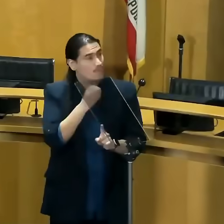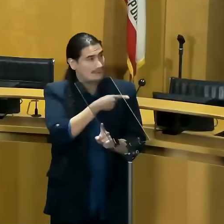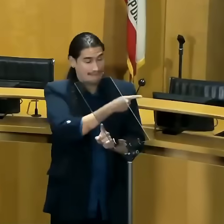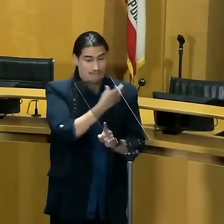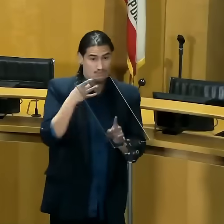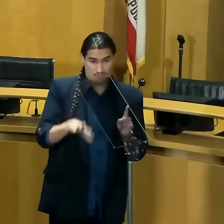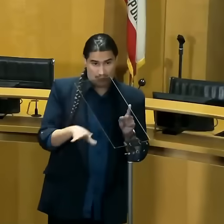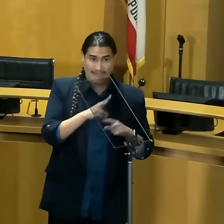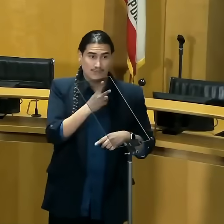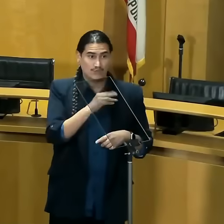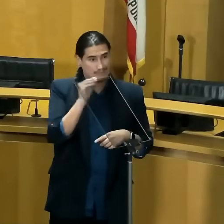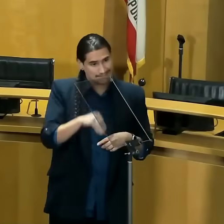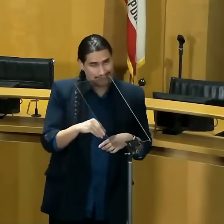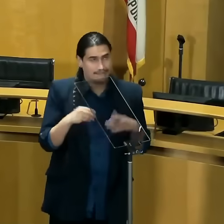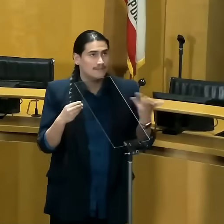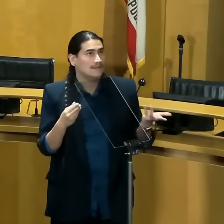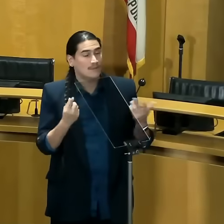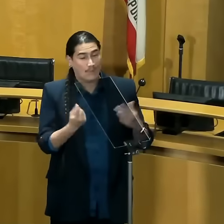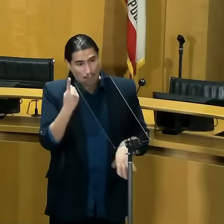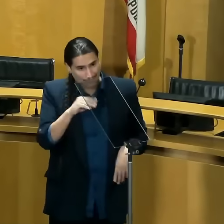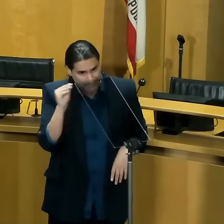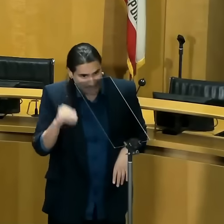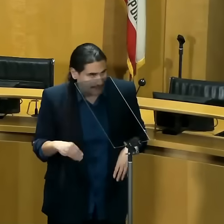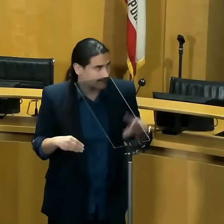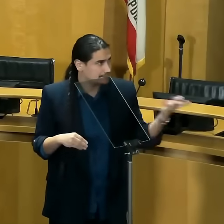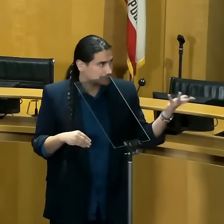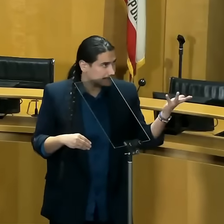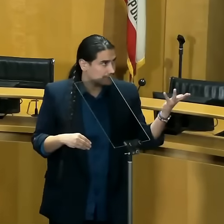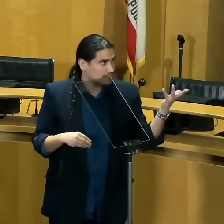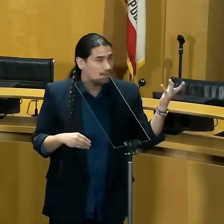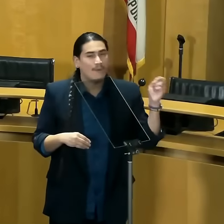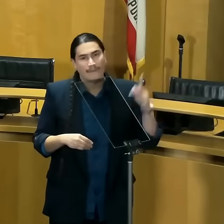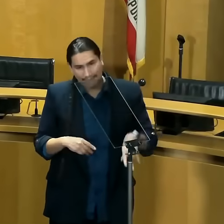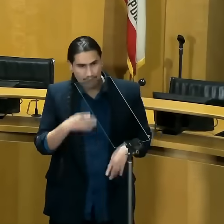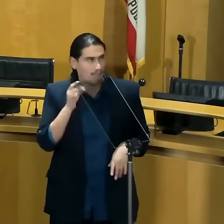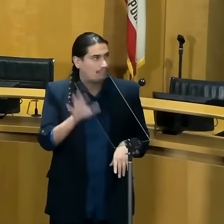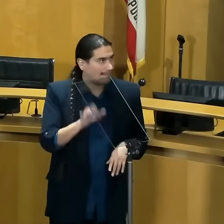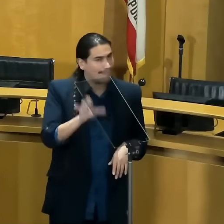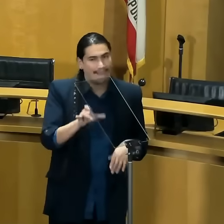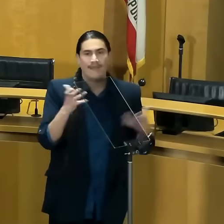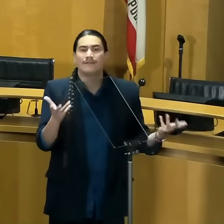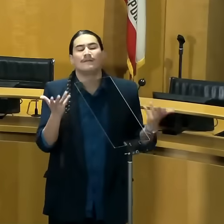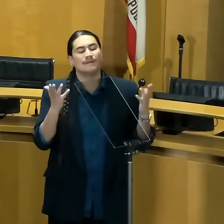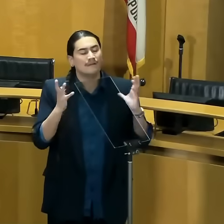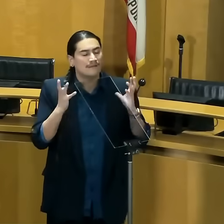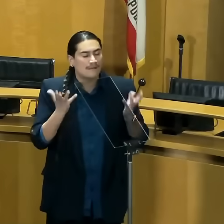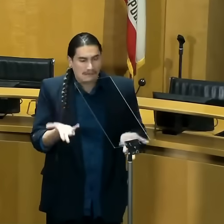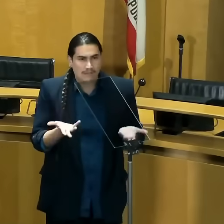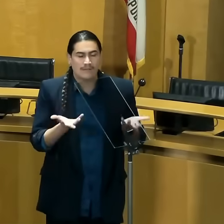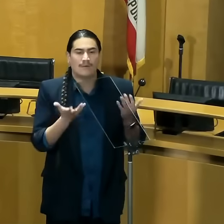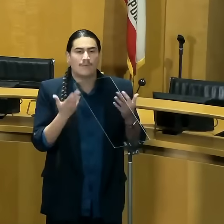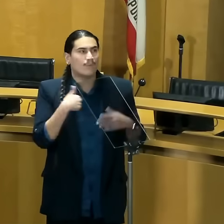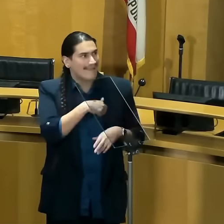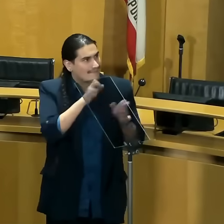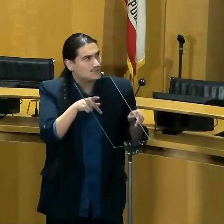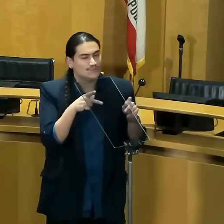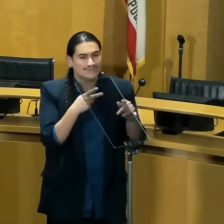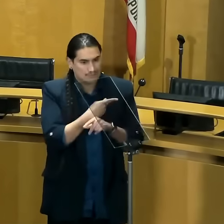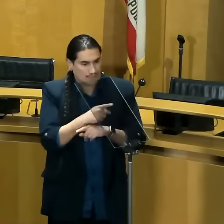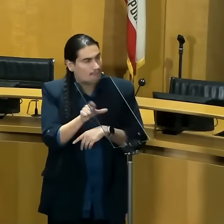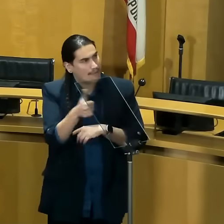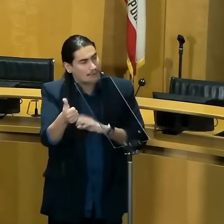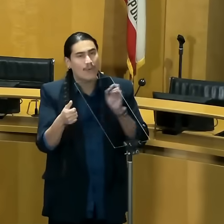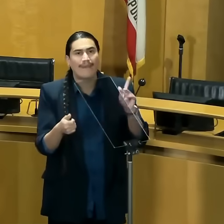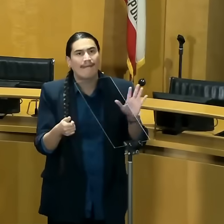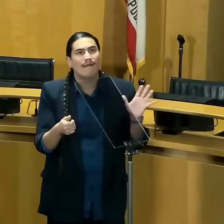the 2%. What about 1%? Okay, you don't think you can do that. It's a bridge too far.